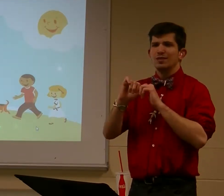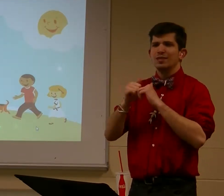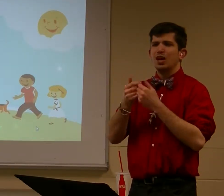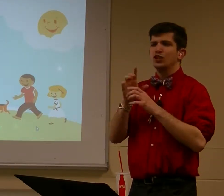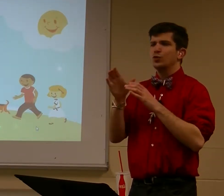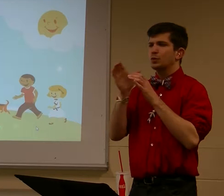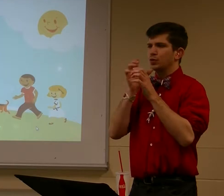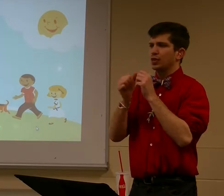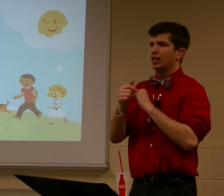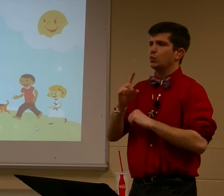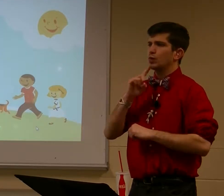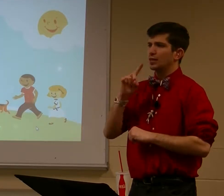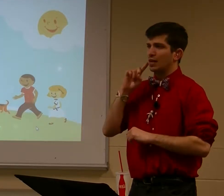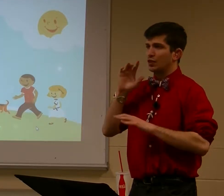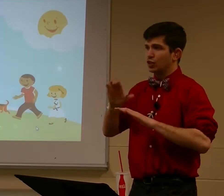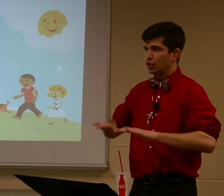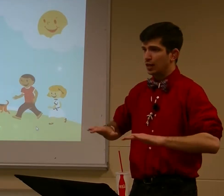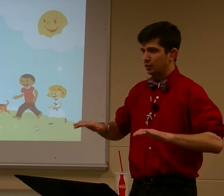how do you communicate with a deaf child?